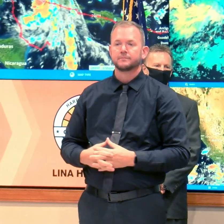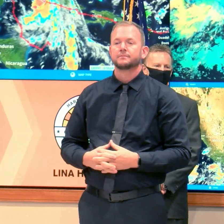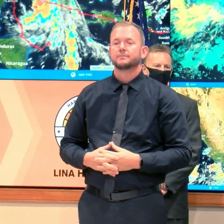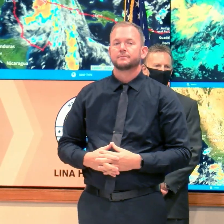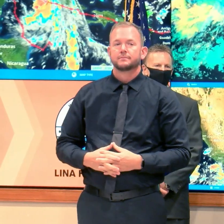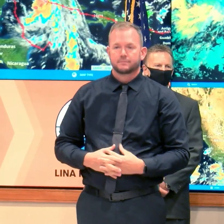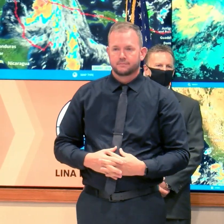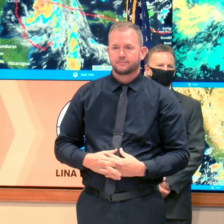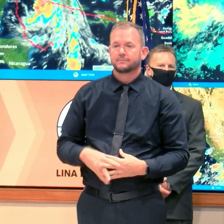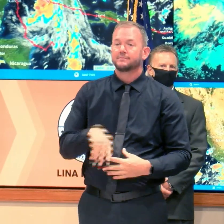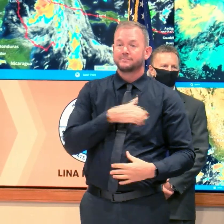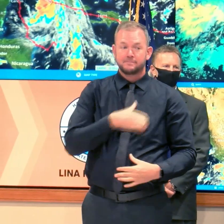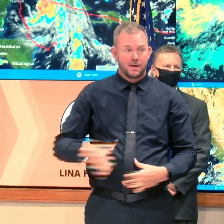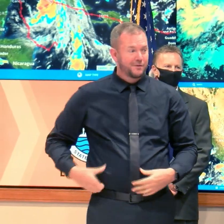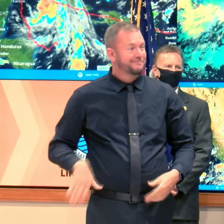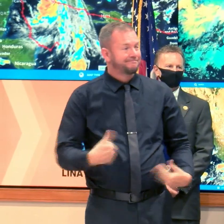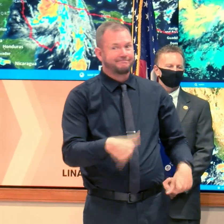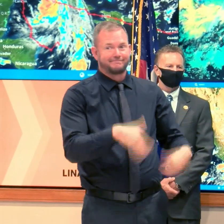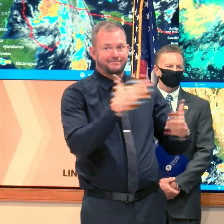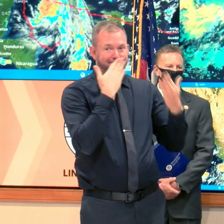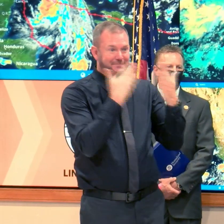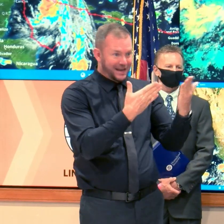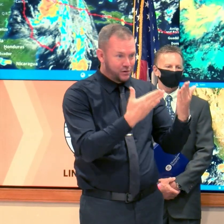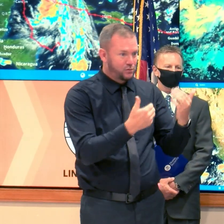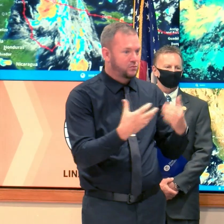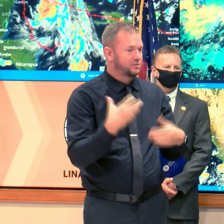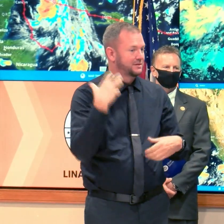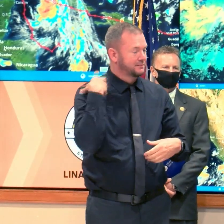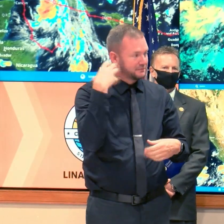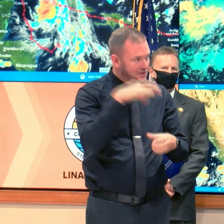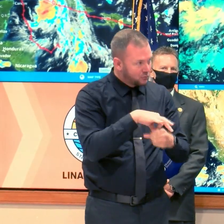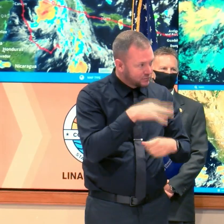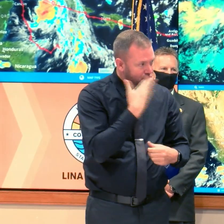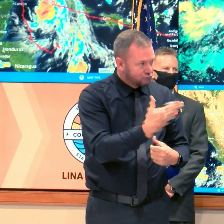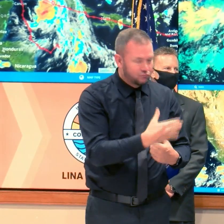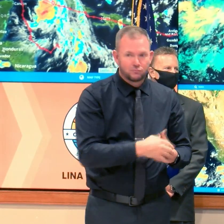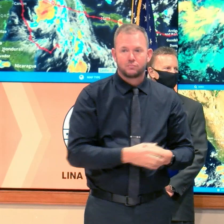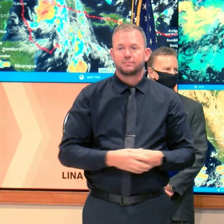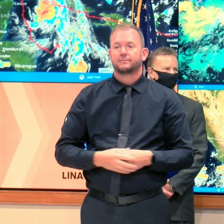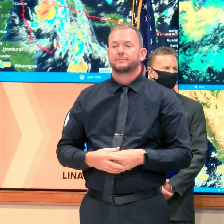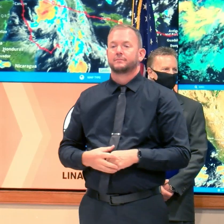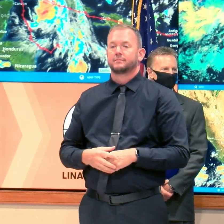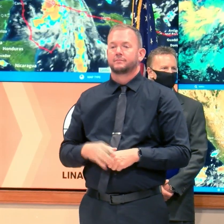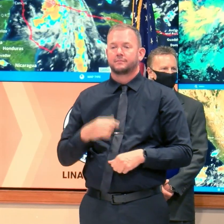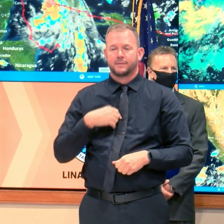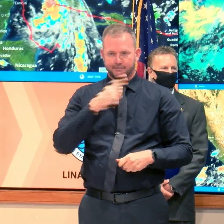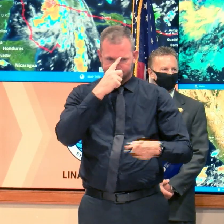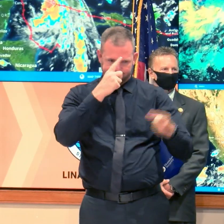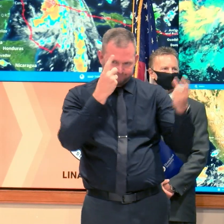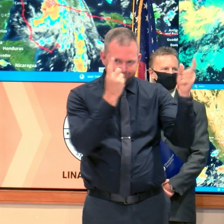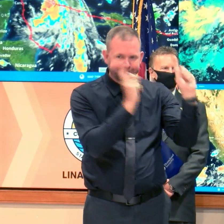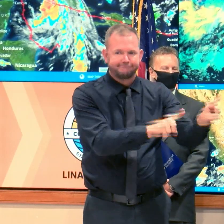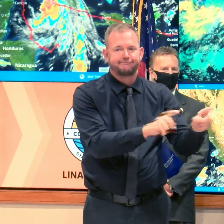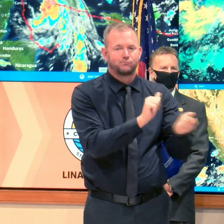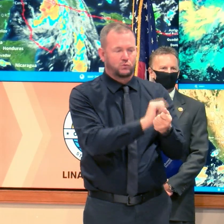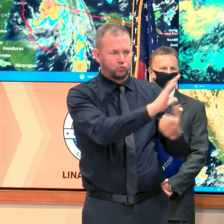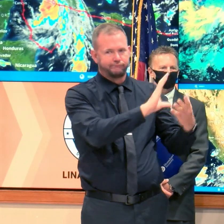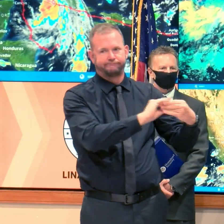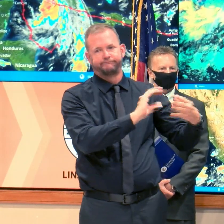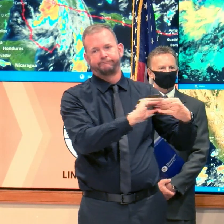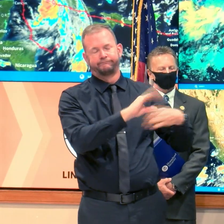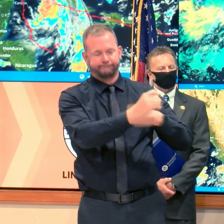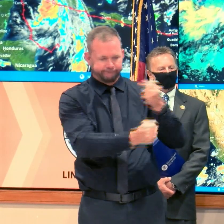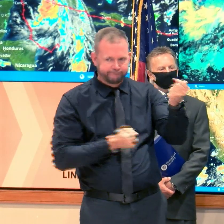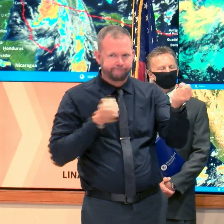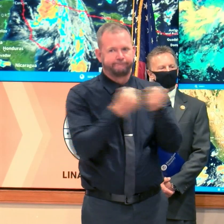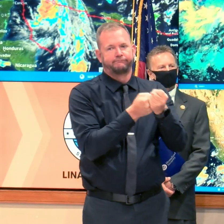Thank you, Judge. And let me just say that I agree with all of the remarks that you have said in terms of